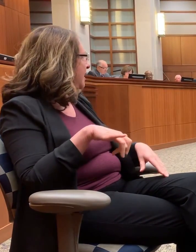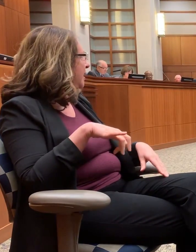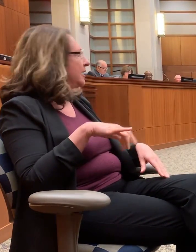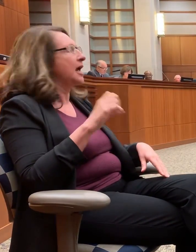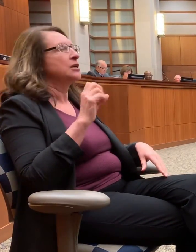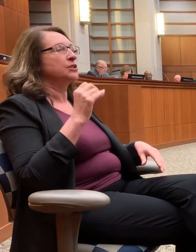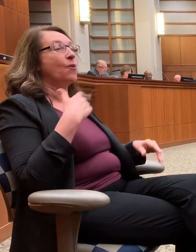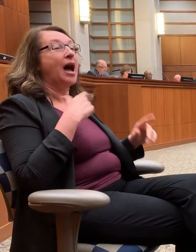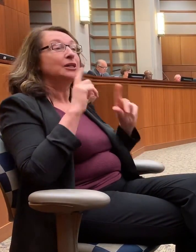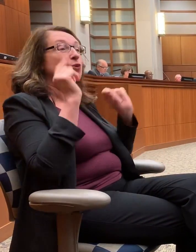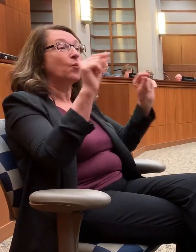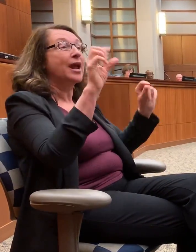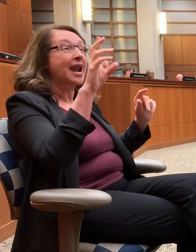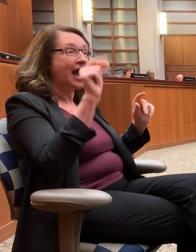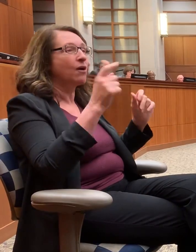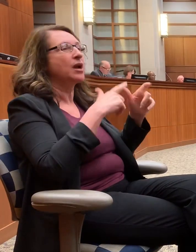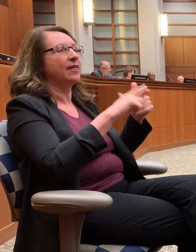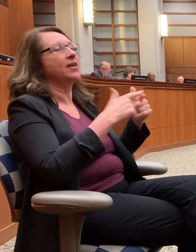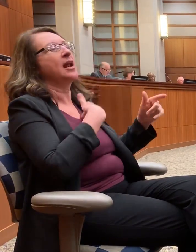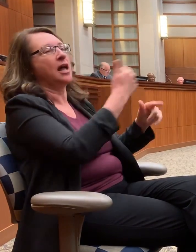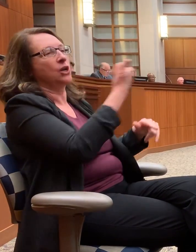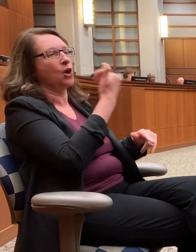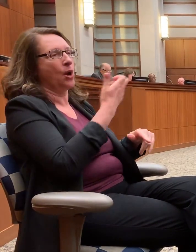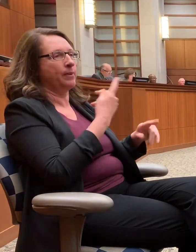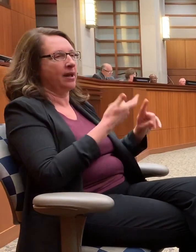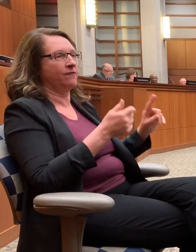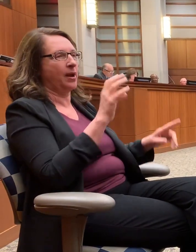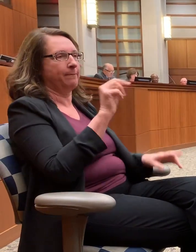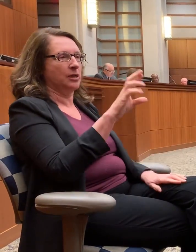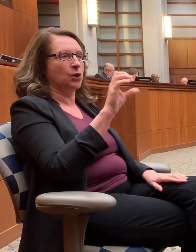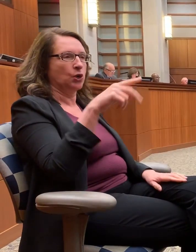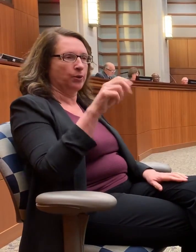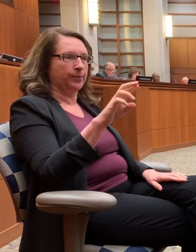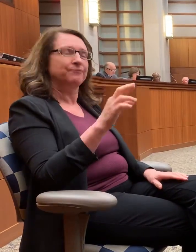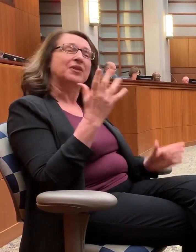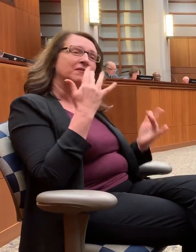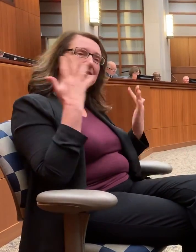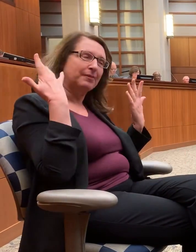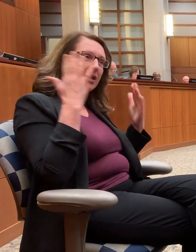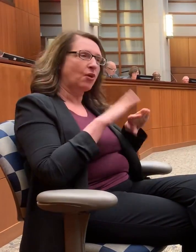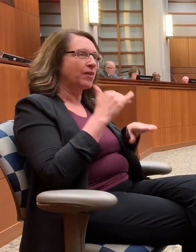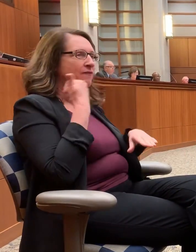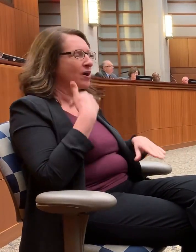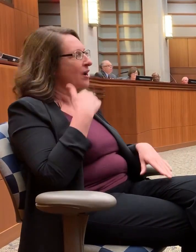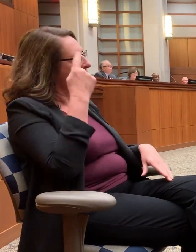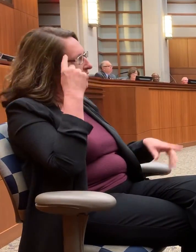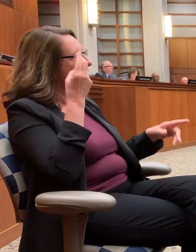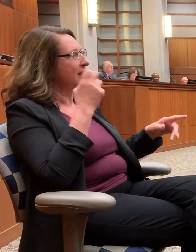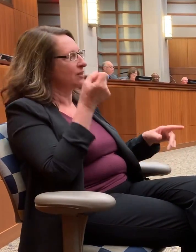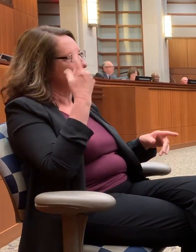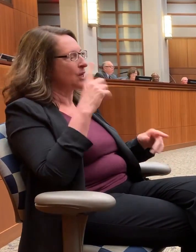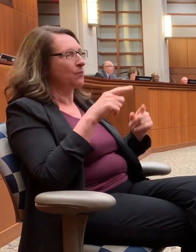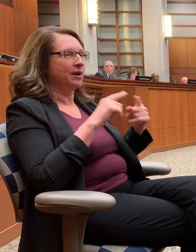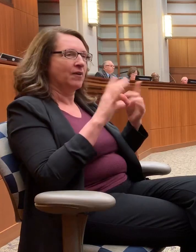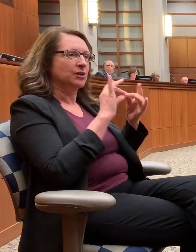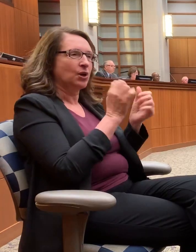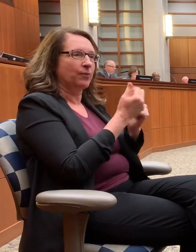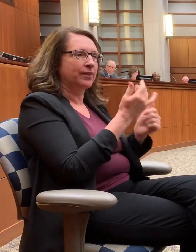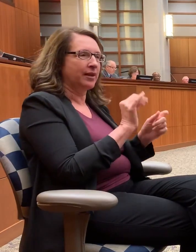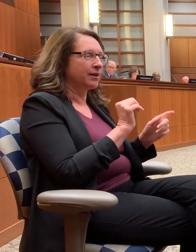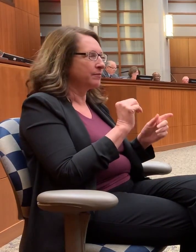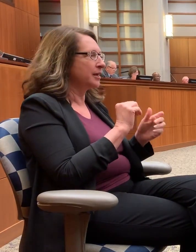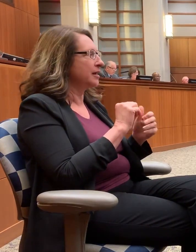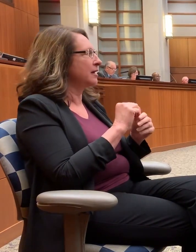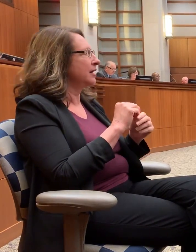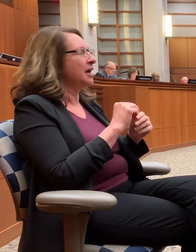got a call. And I got a call from Mr. Cooper, and he was very pleasant on the phone, and I thought he understood when I spoke to